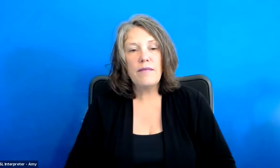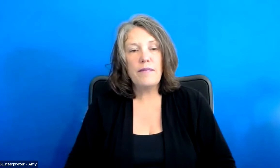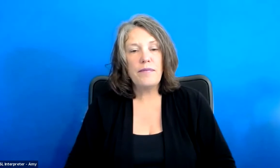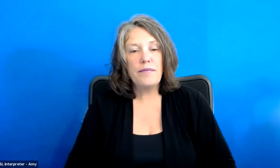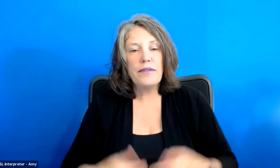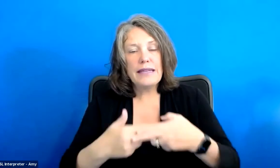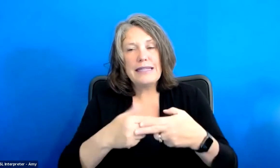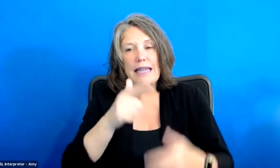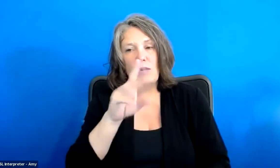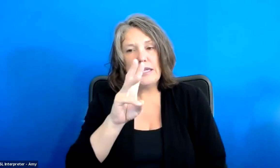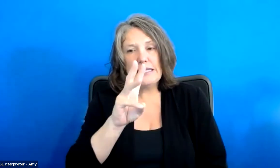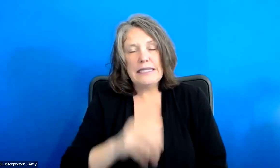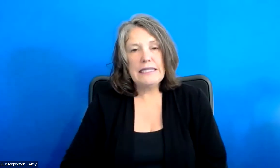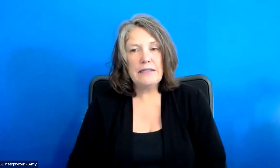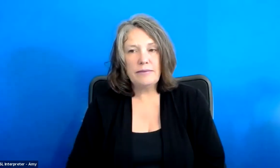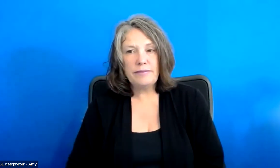Slide 26.